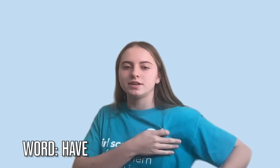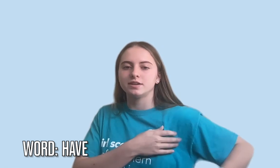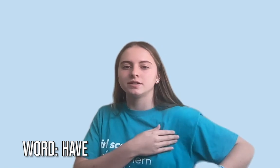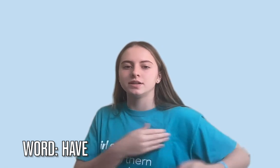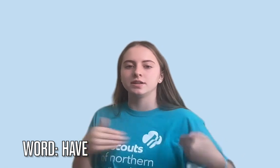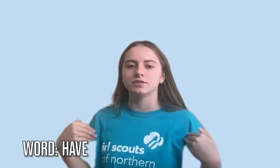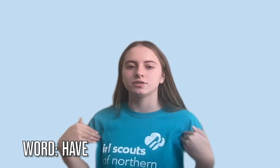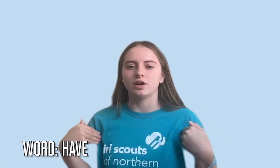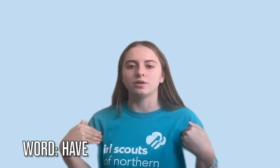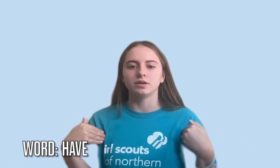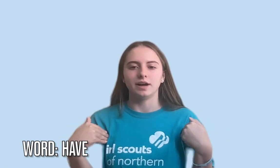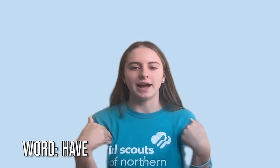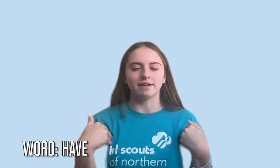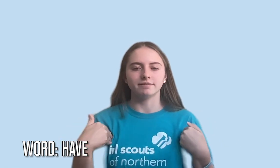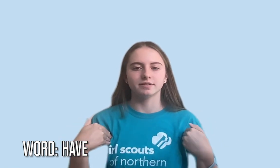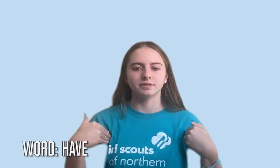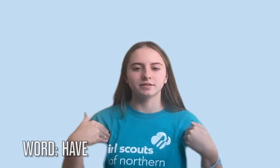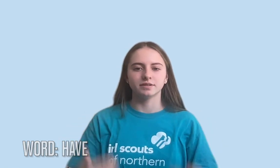here. So have.